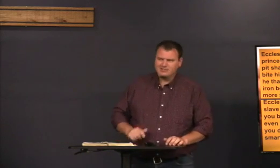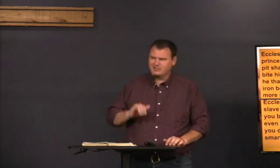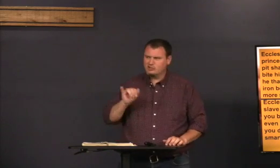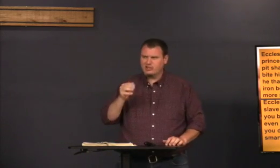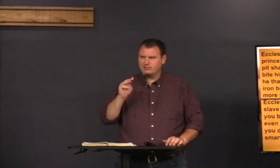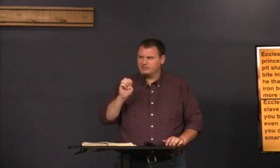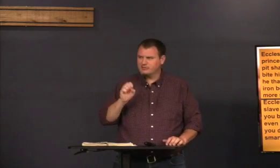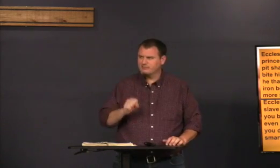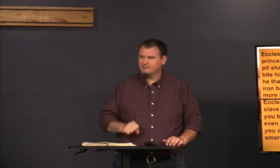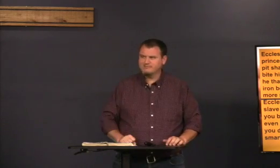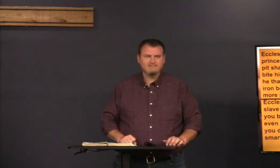James.